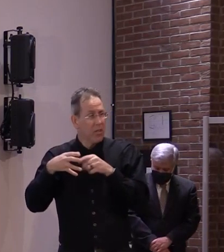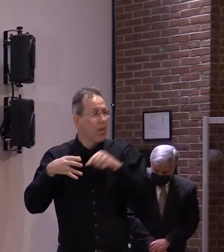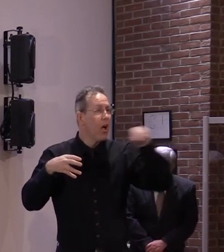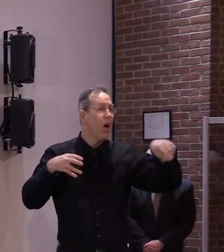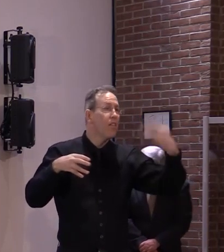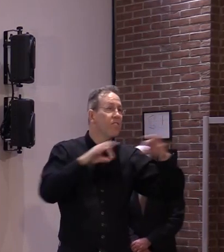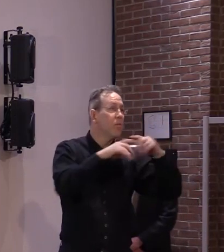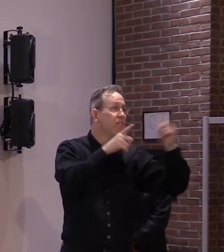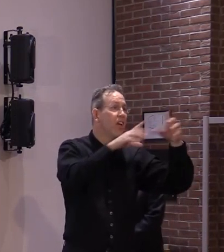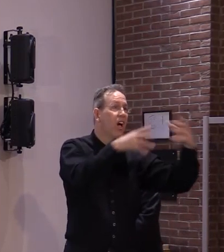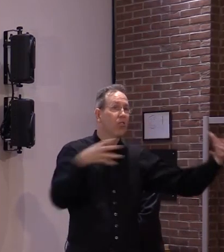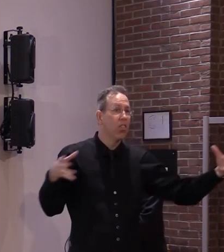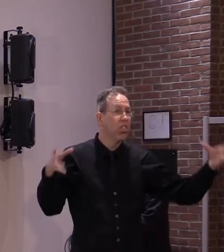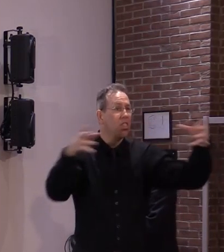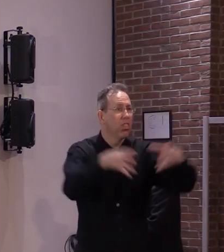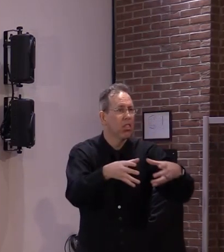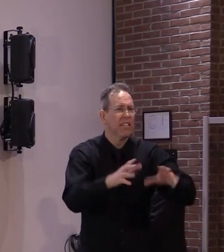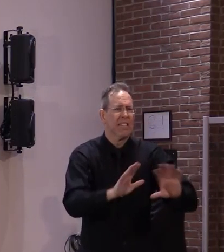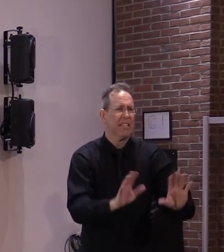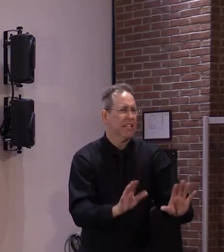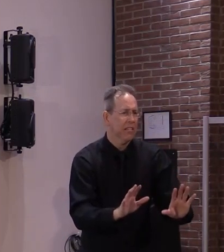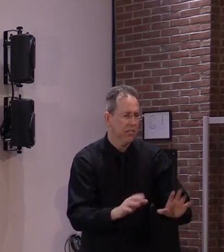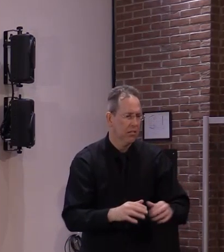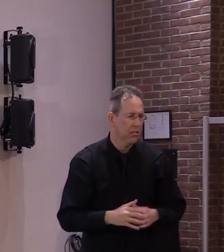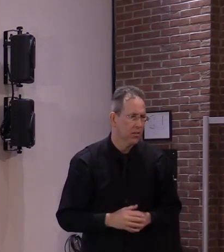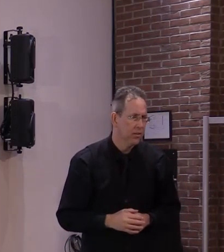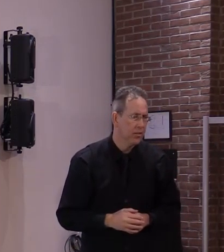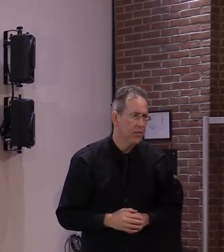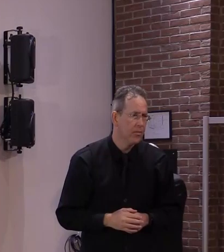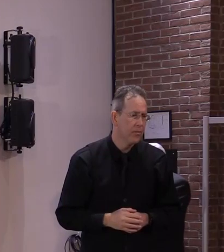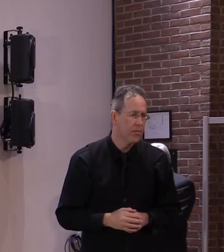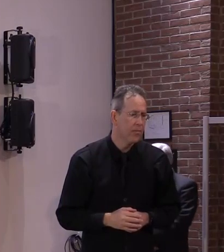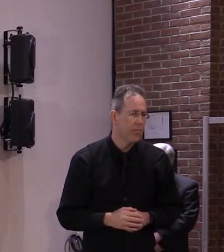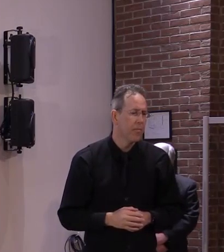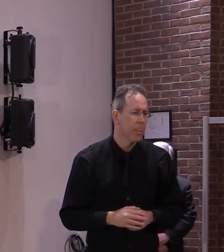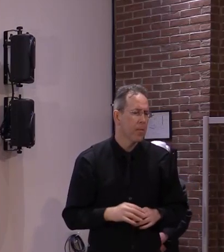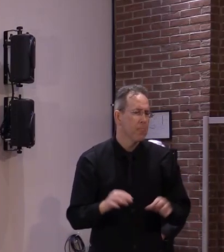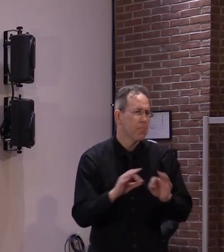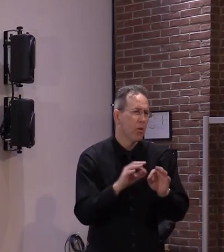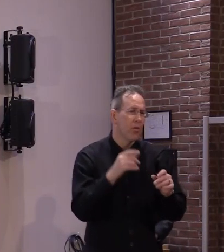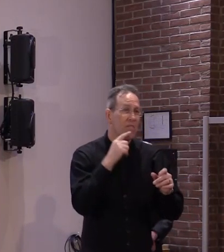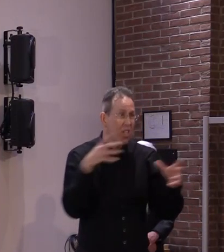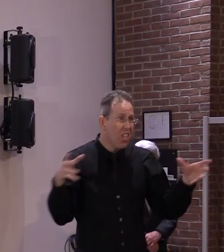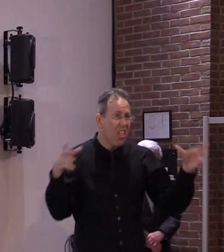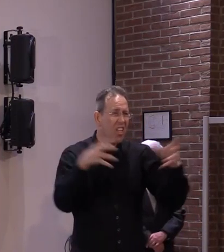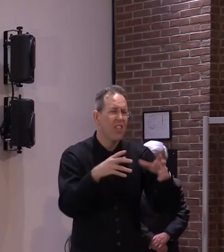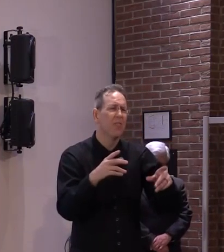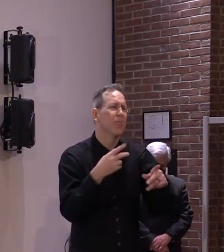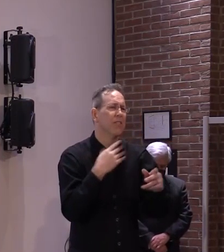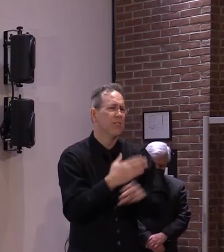Those things really go without saying, no matter what the circumstance, even at a